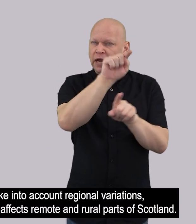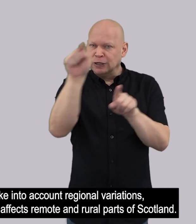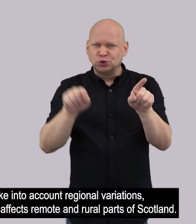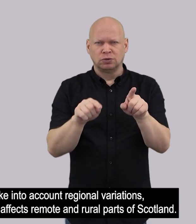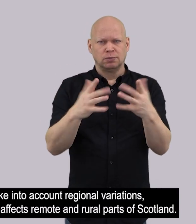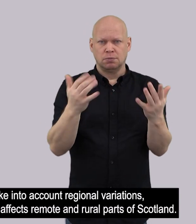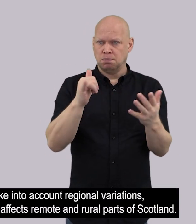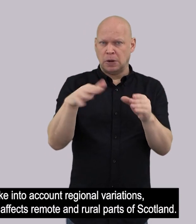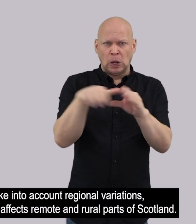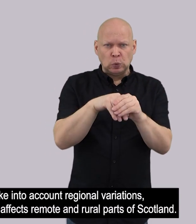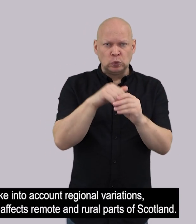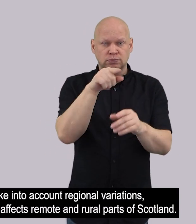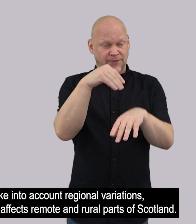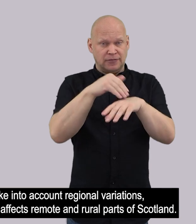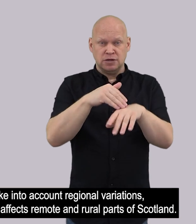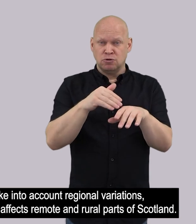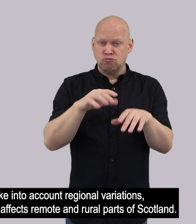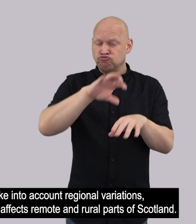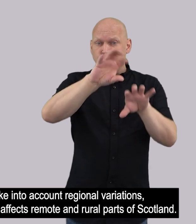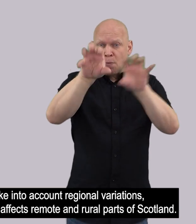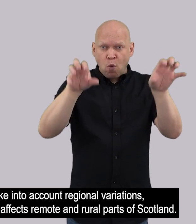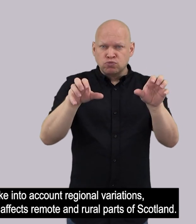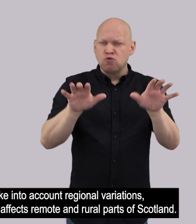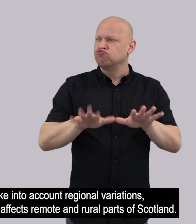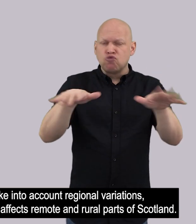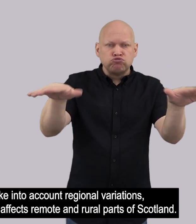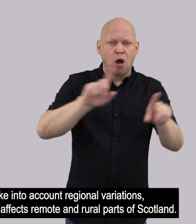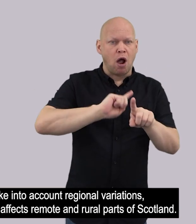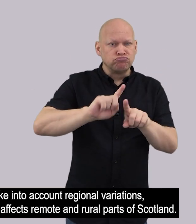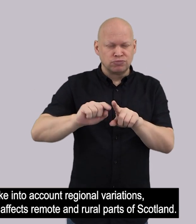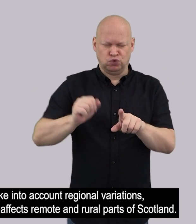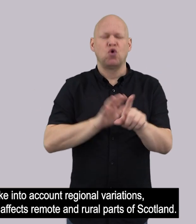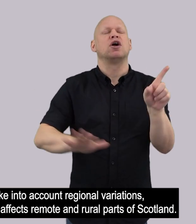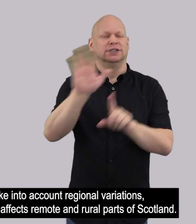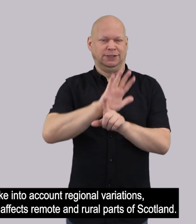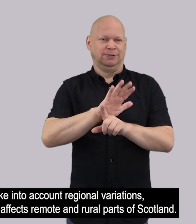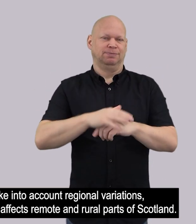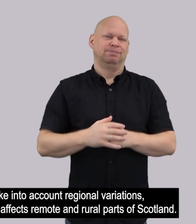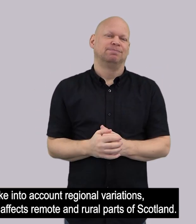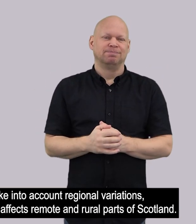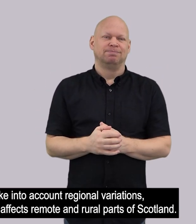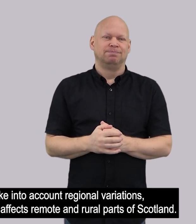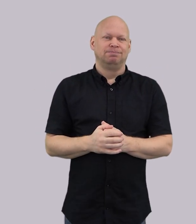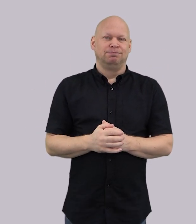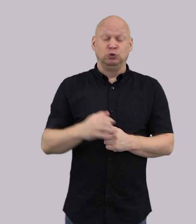This must take into account regional variations, including where this affects remote and rural parts of Scotland.